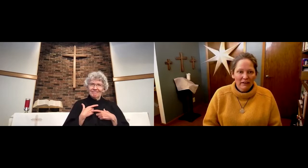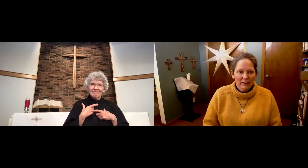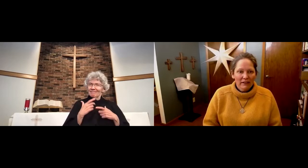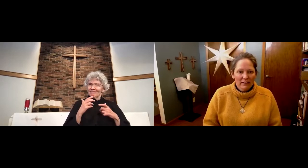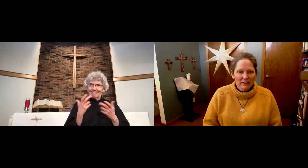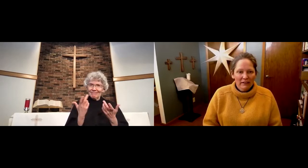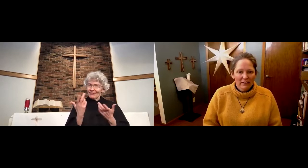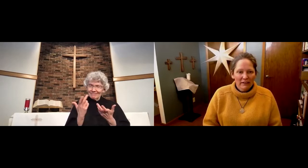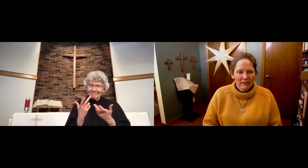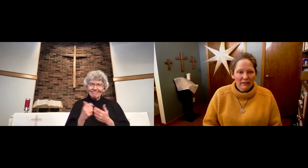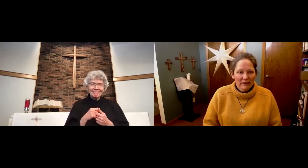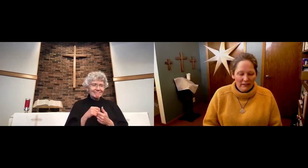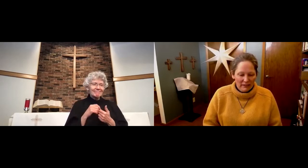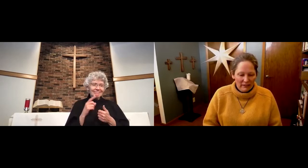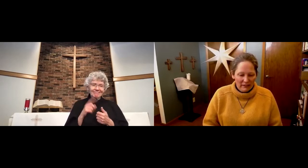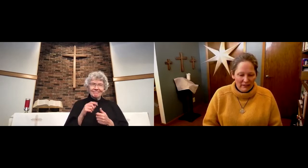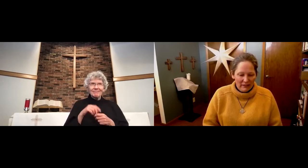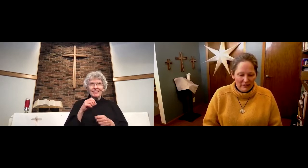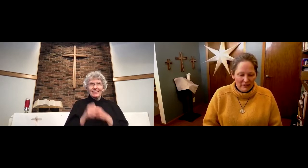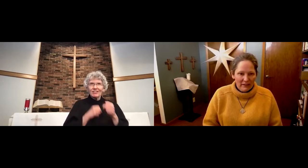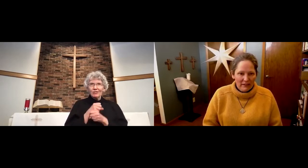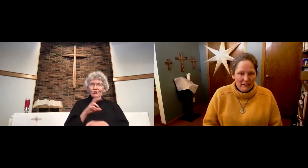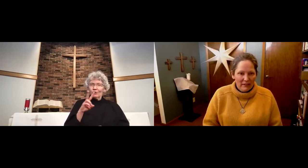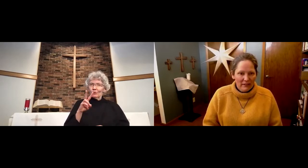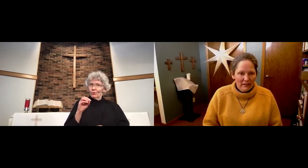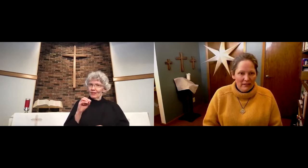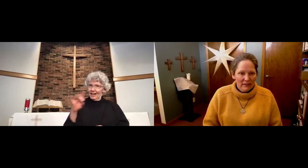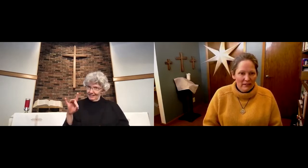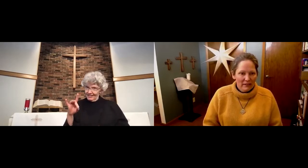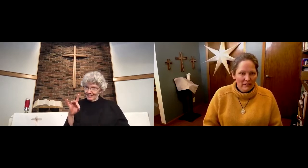I've experienced transfiguration in my own life.